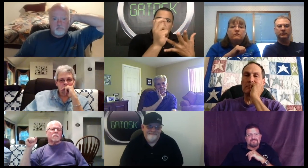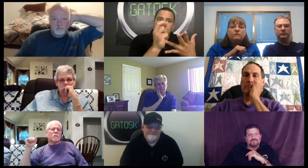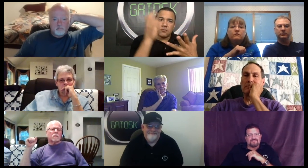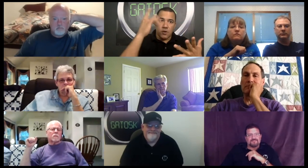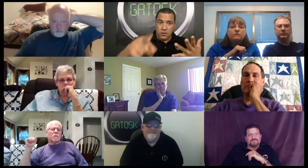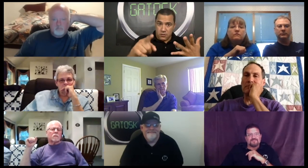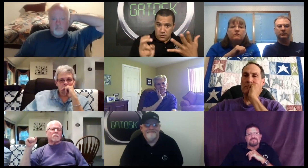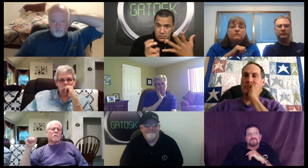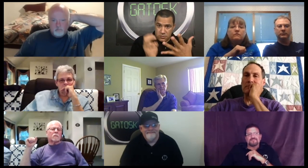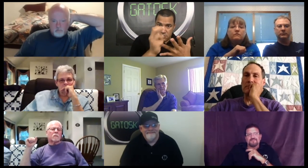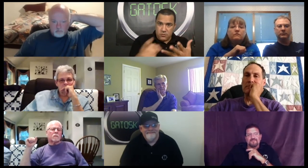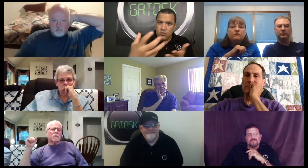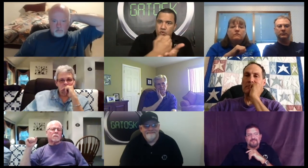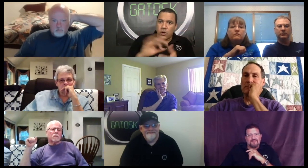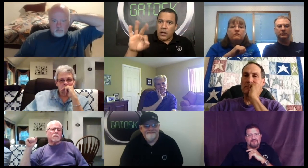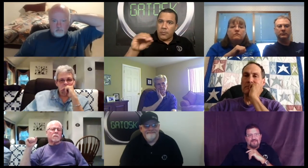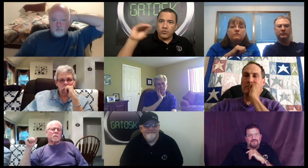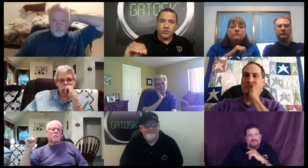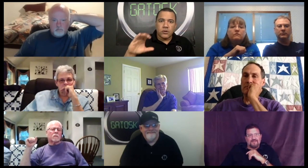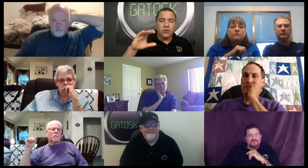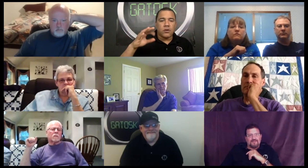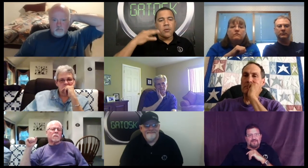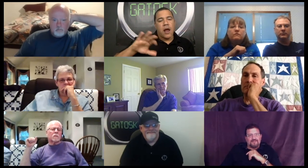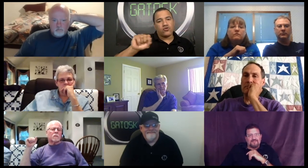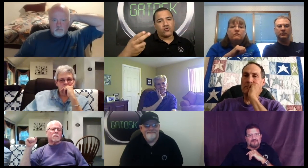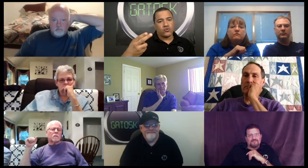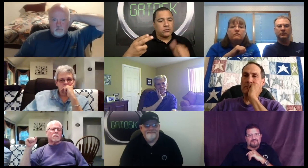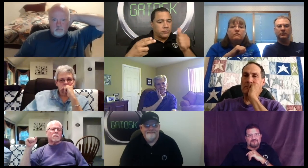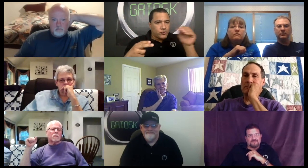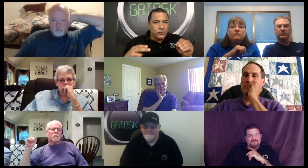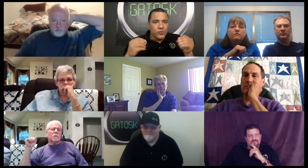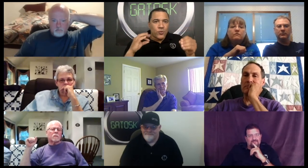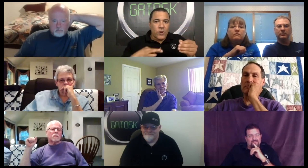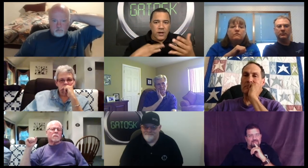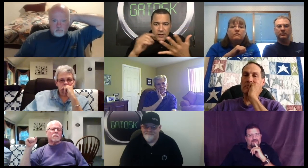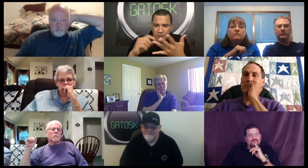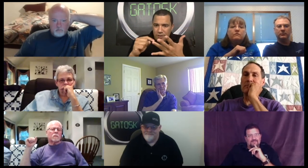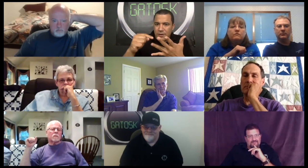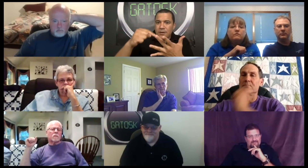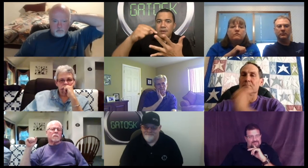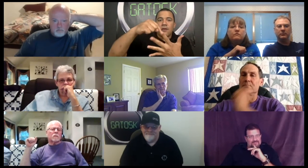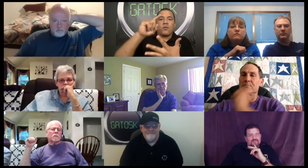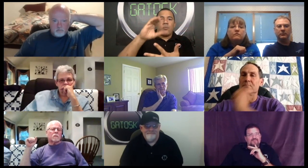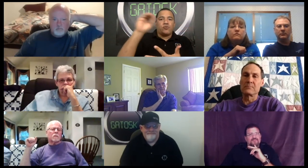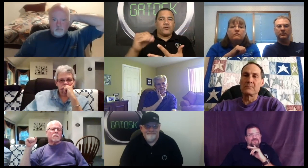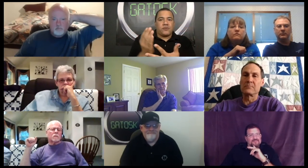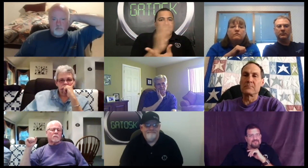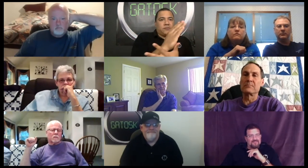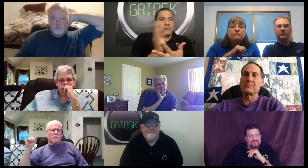test, and you can move up. Because once you move up, you will earn 90% cash and then 10% store credit, then until